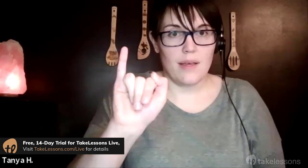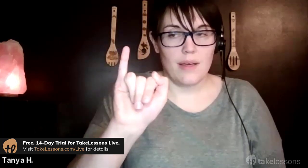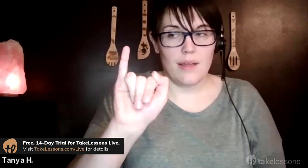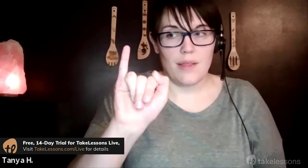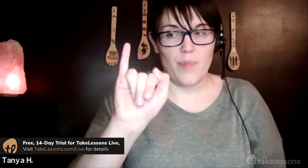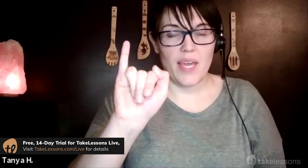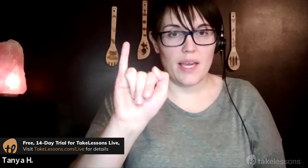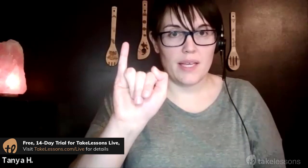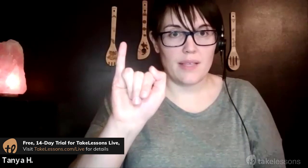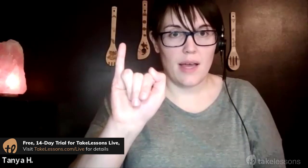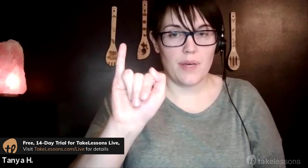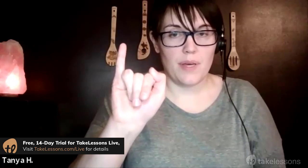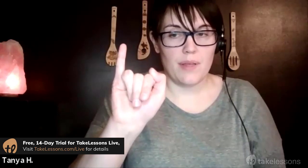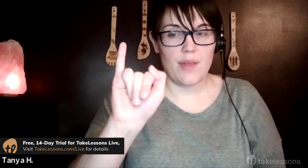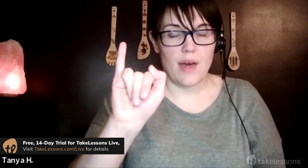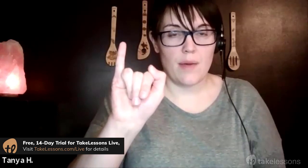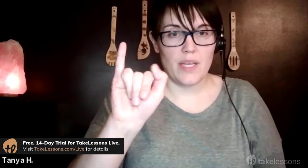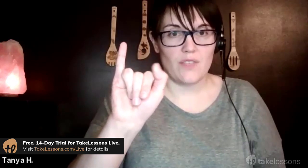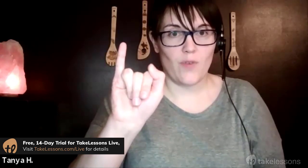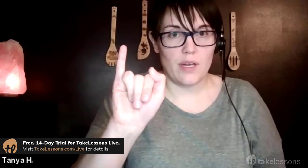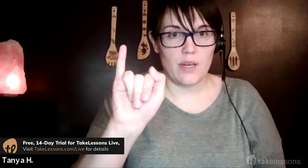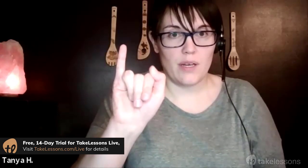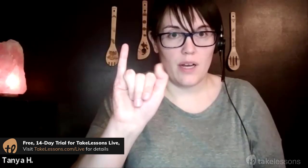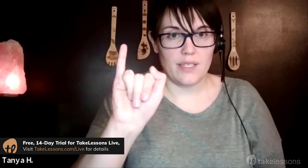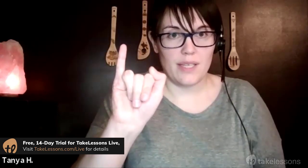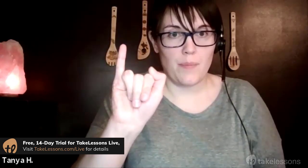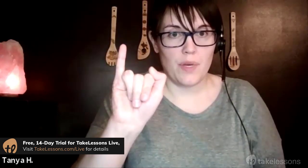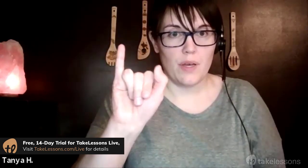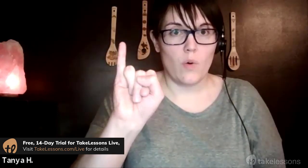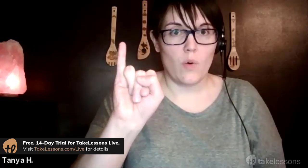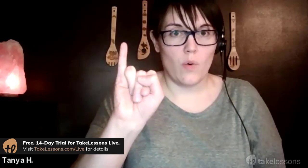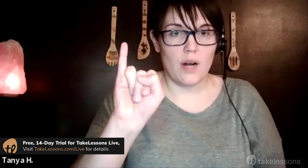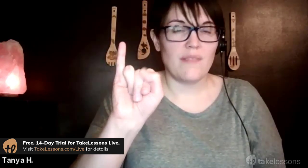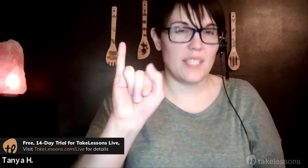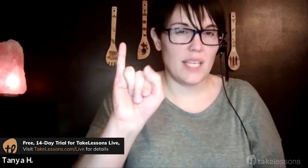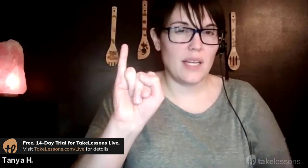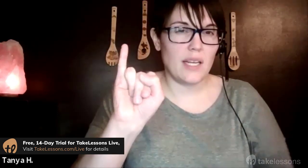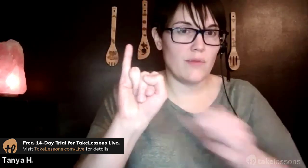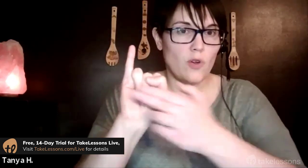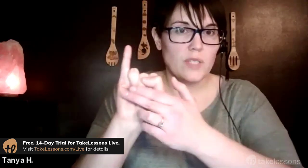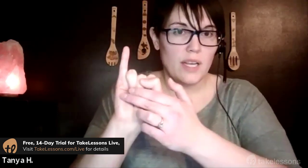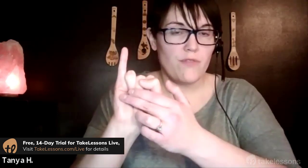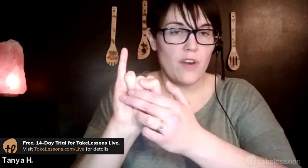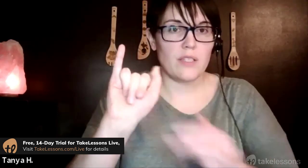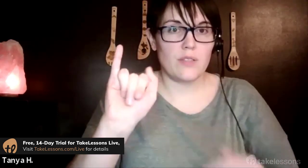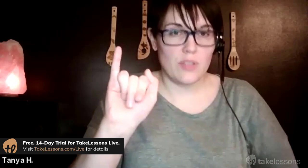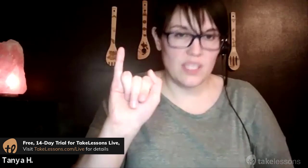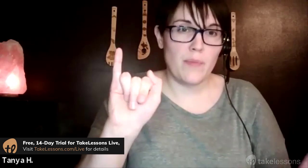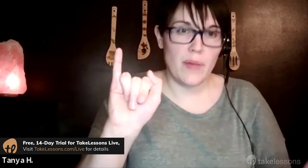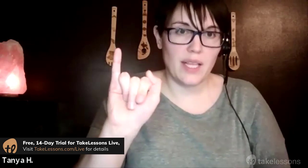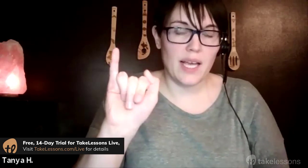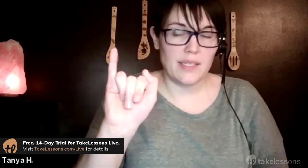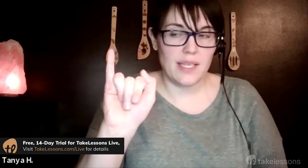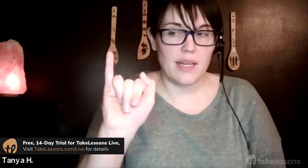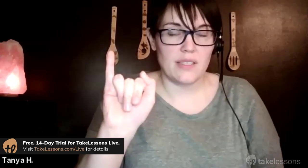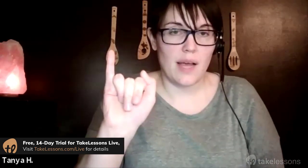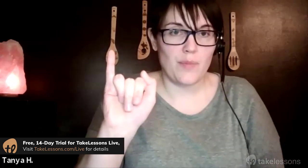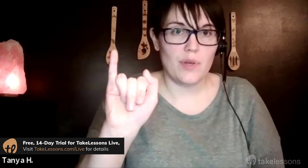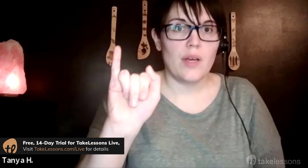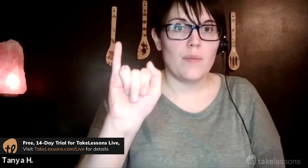The pinky is up, the thumb is folded on top, or I've seen it folded in front. Typically I see it on top, but this